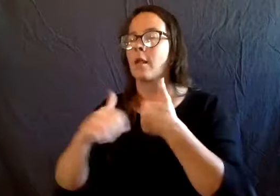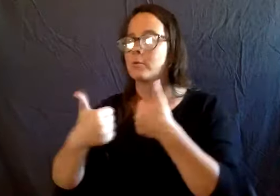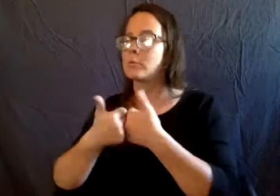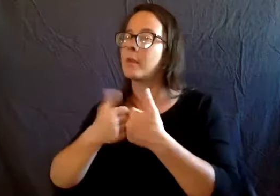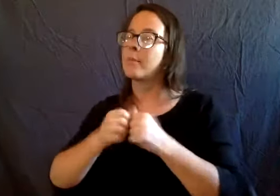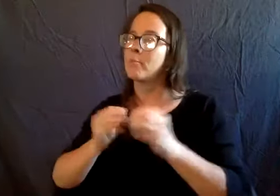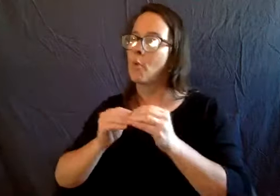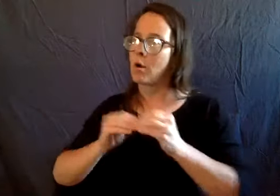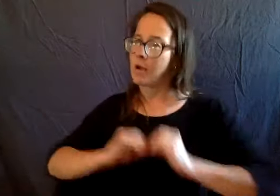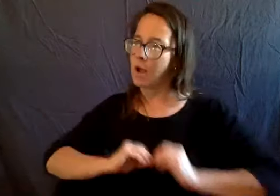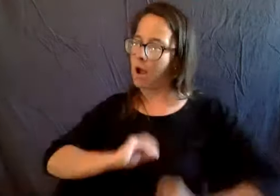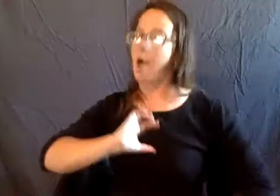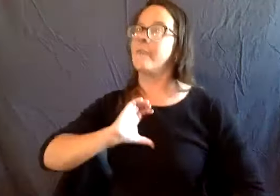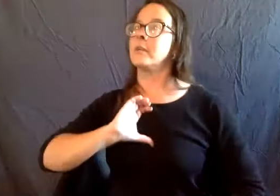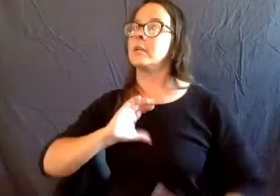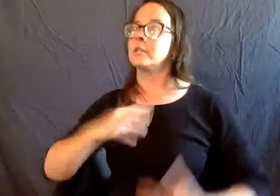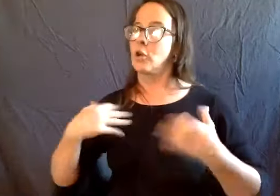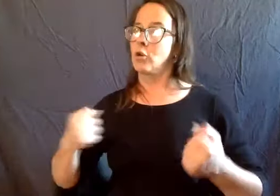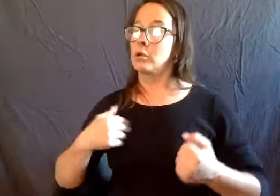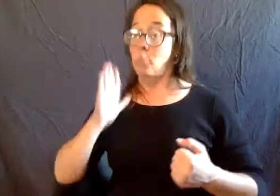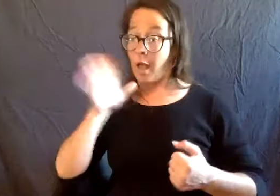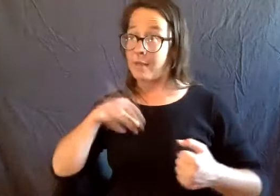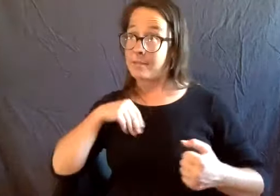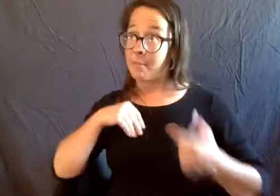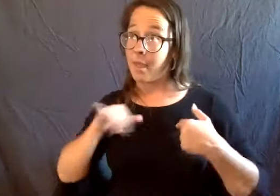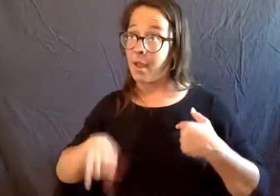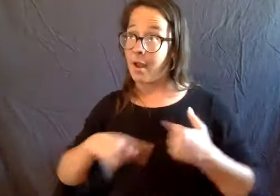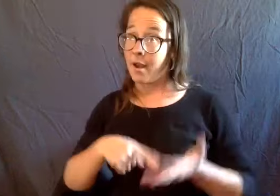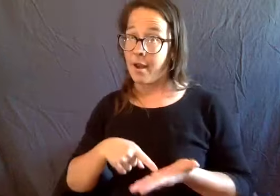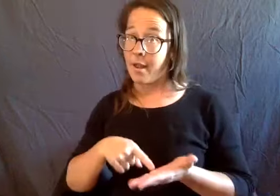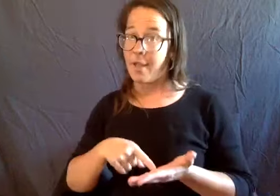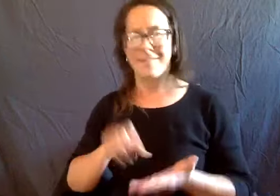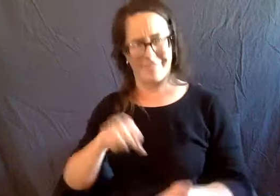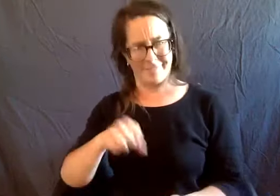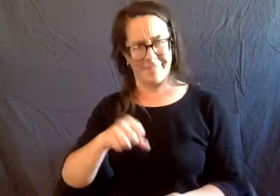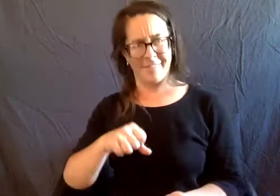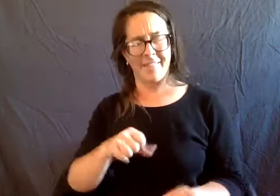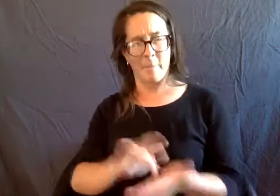confidence and courage, would I take it? Would I take it? Here is a medicine.